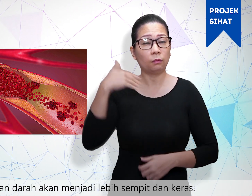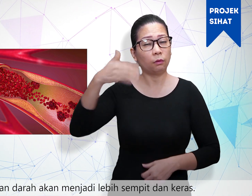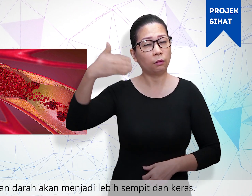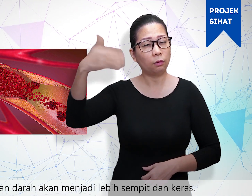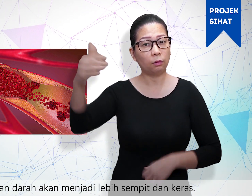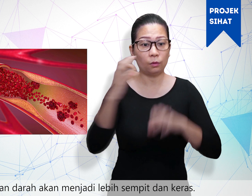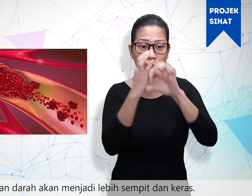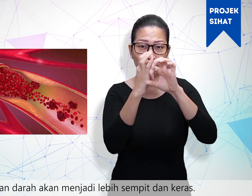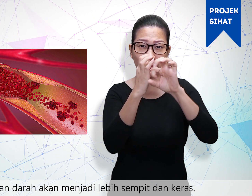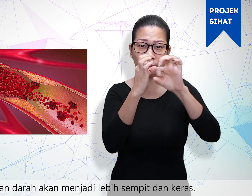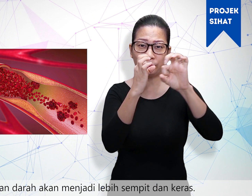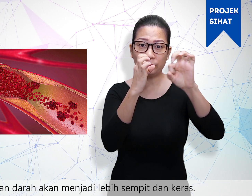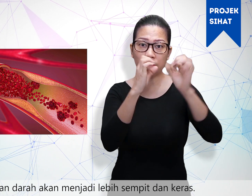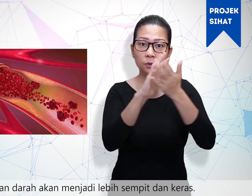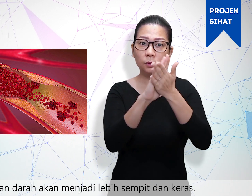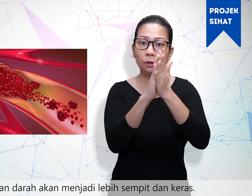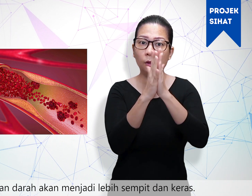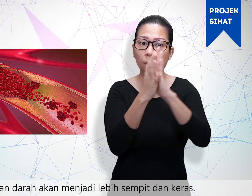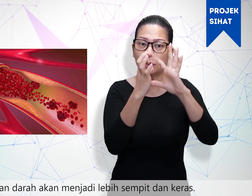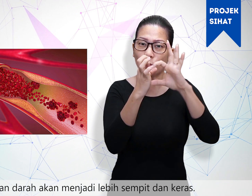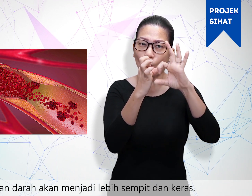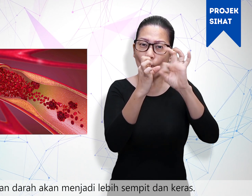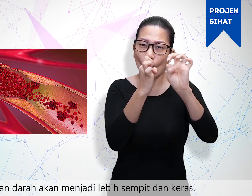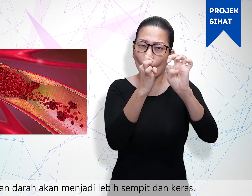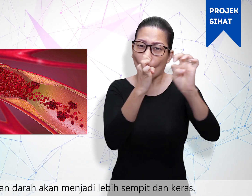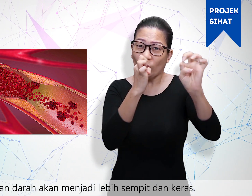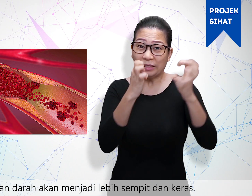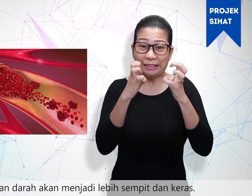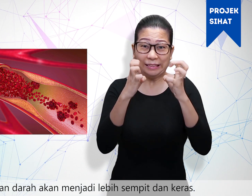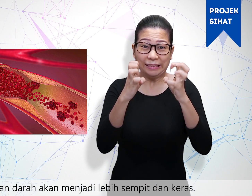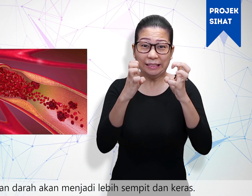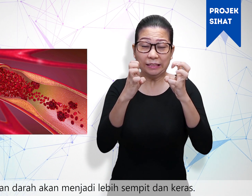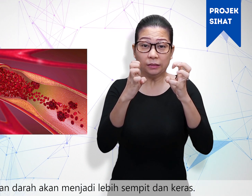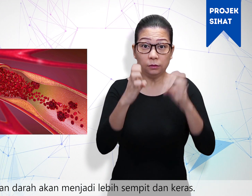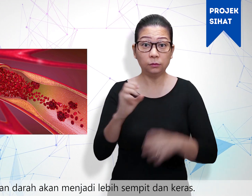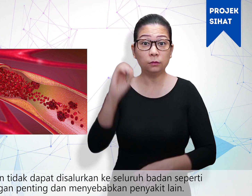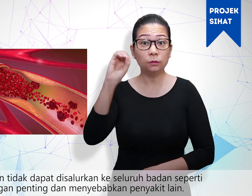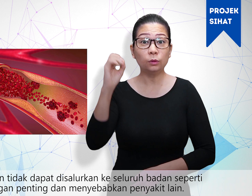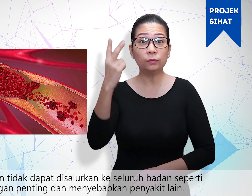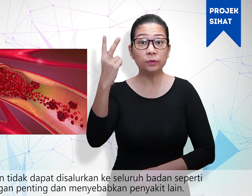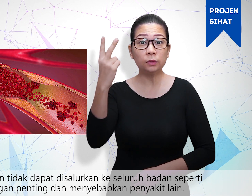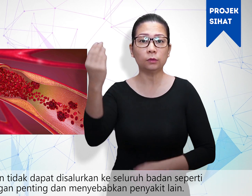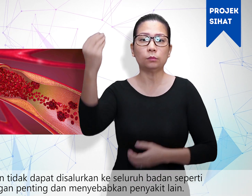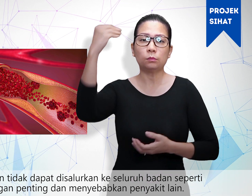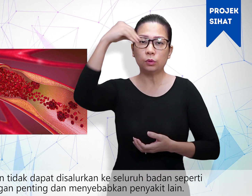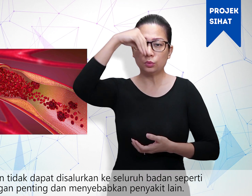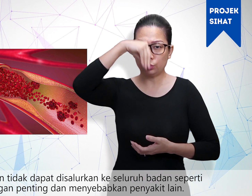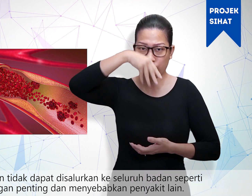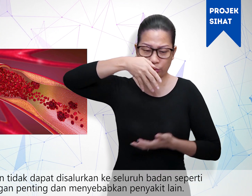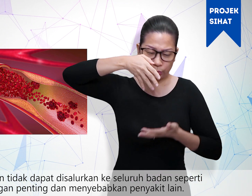Blood vessels become narrow and stiff. Oxygen cannot reach all parts